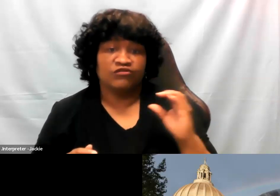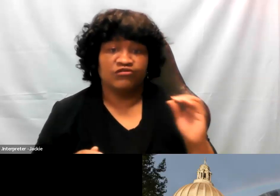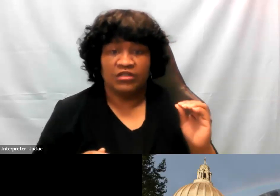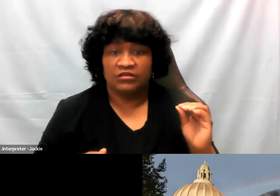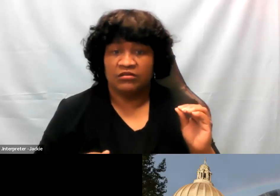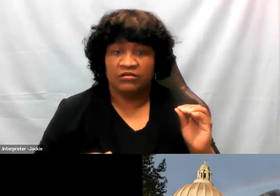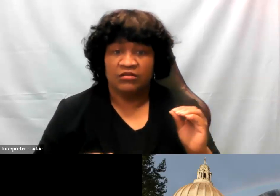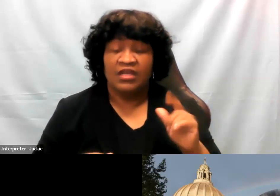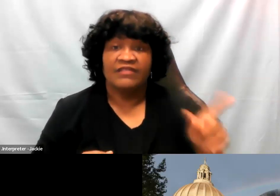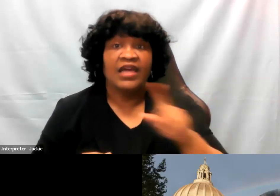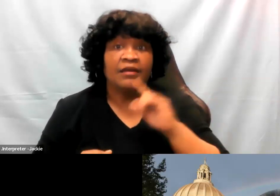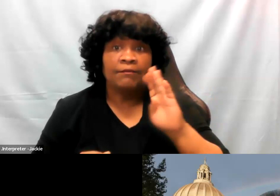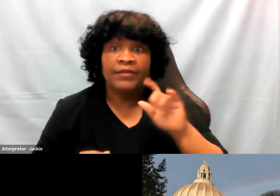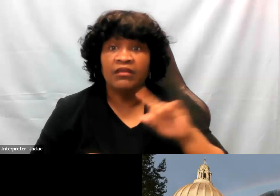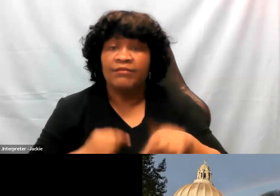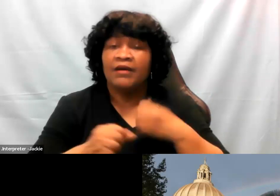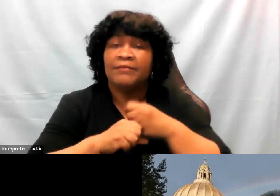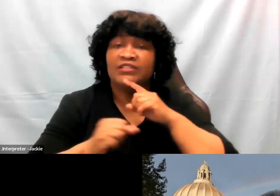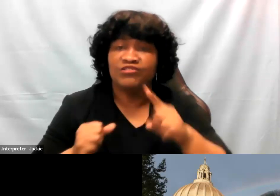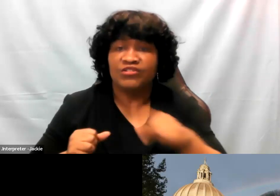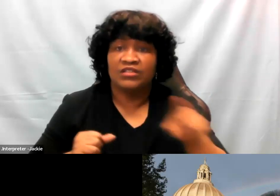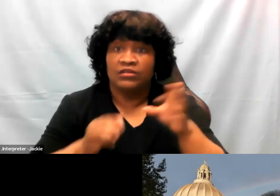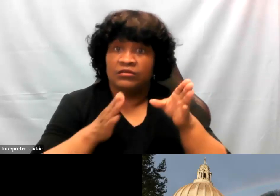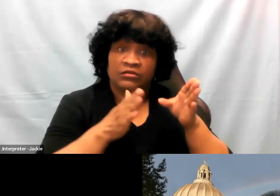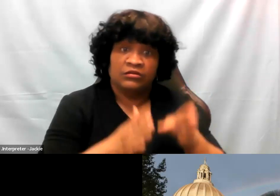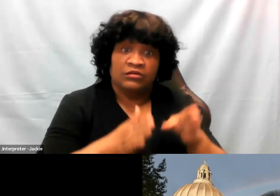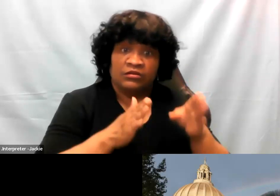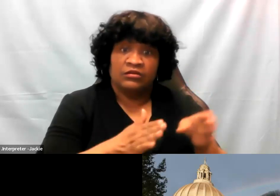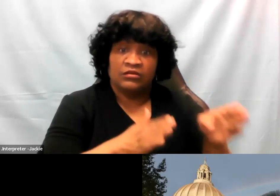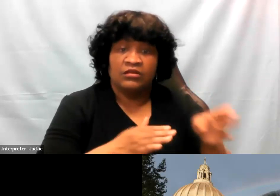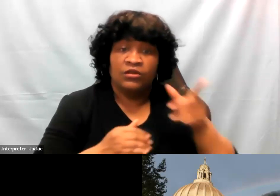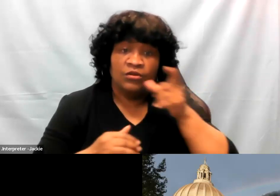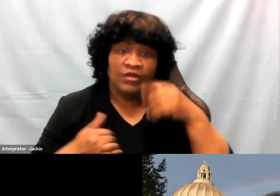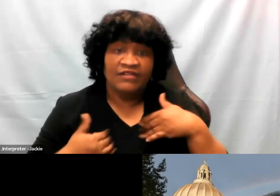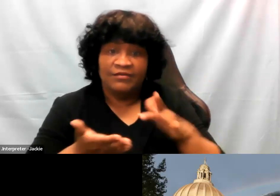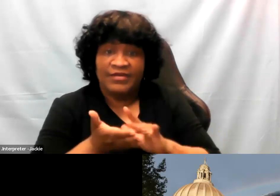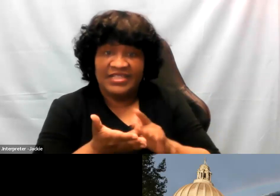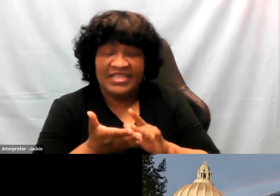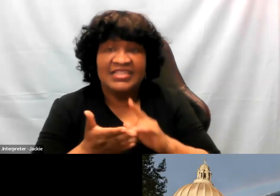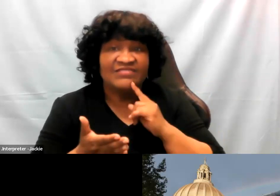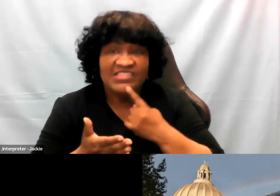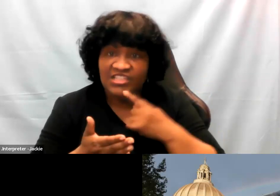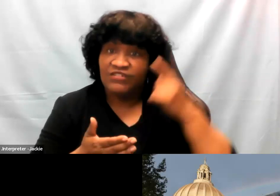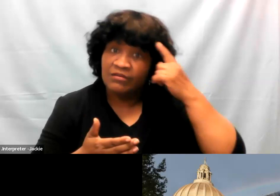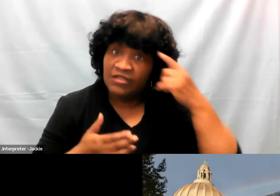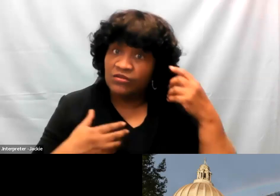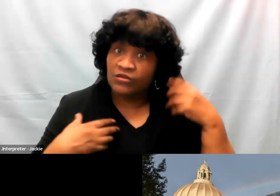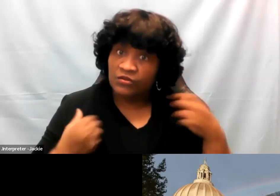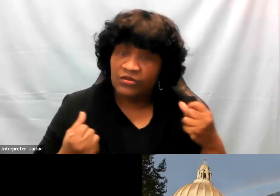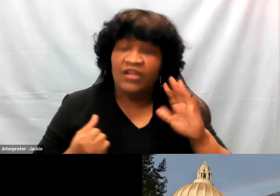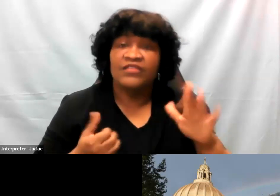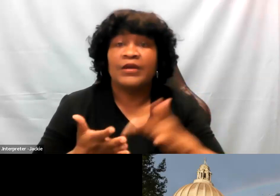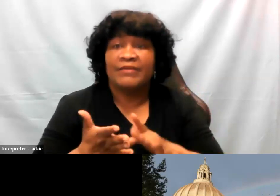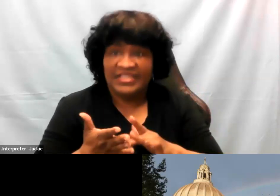which is really about ensuring that those individuals who are prescribed medications for serious mental illness, that their